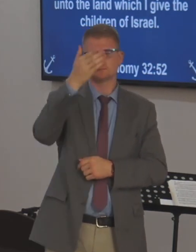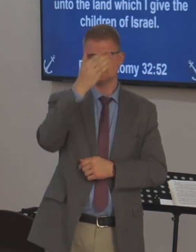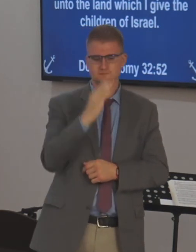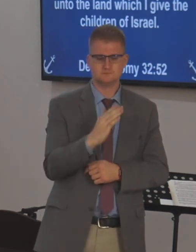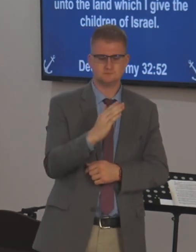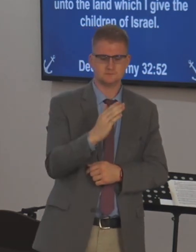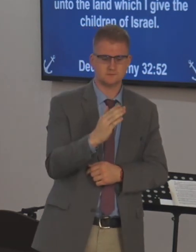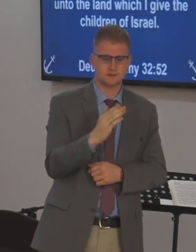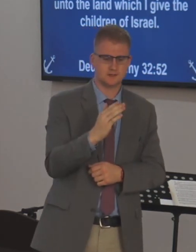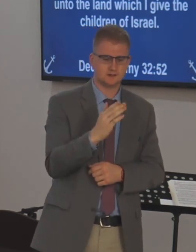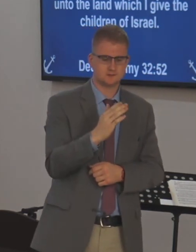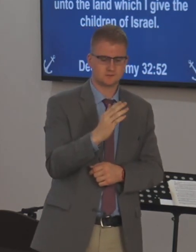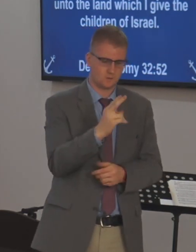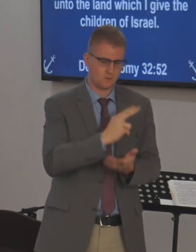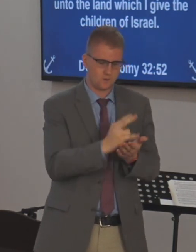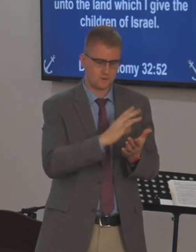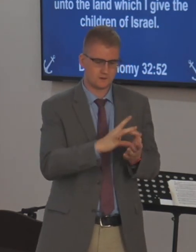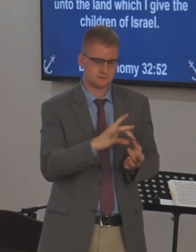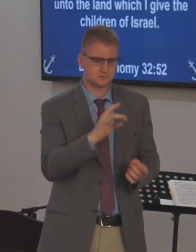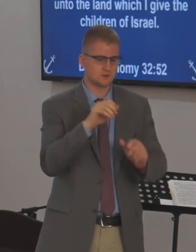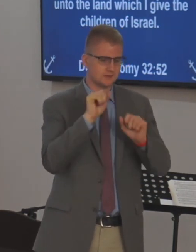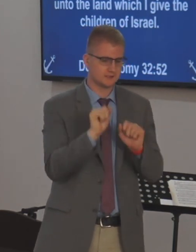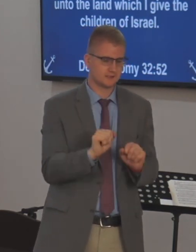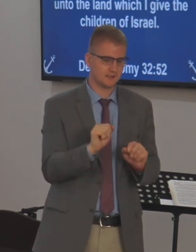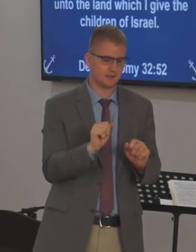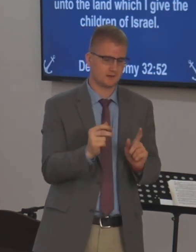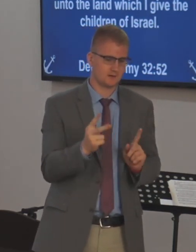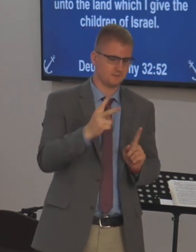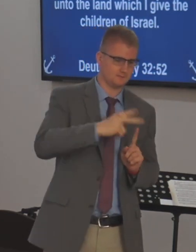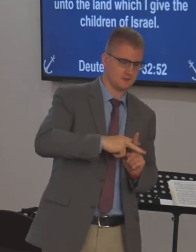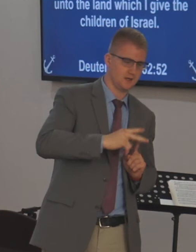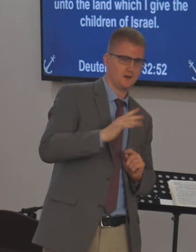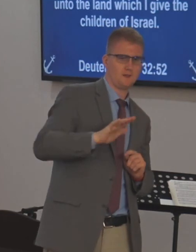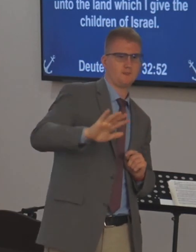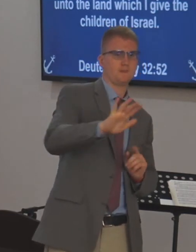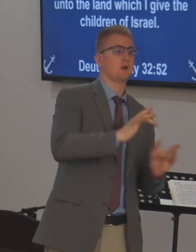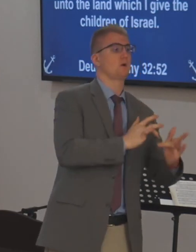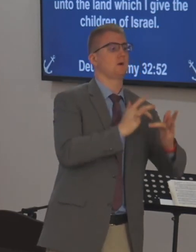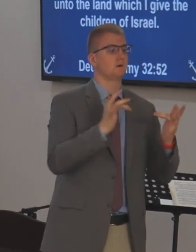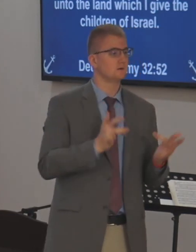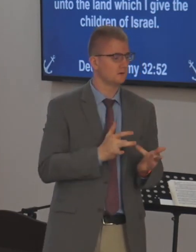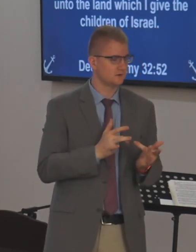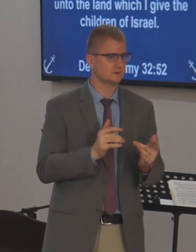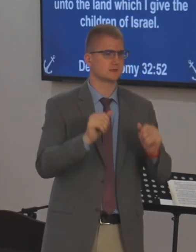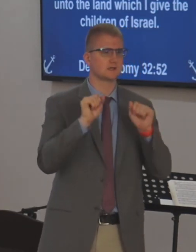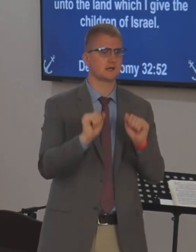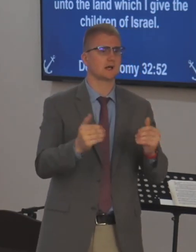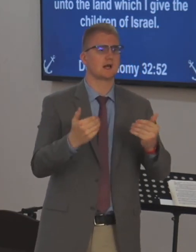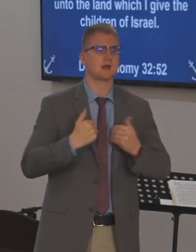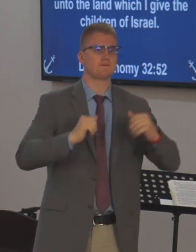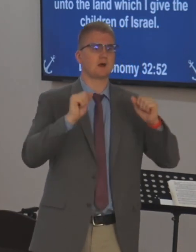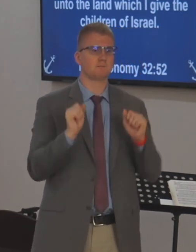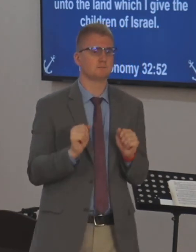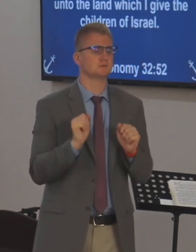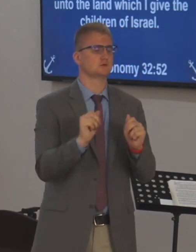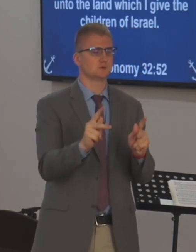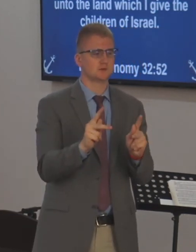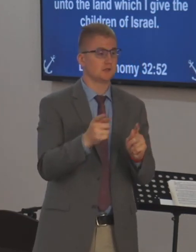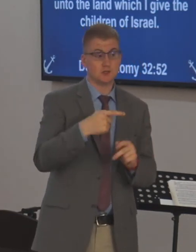Holy Spirit can take it and apply it to their hearts, and that they would have an opportunity. You can't save